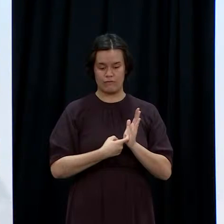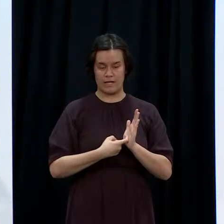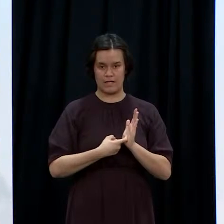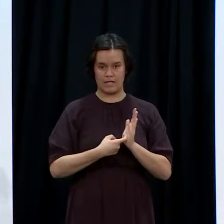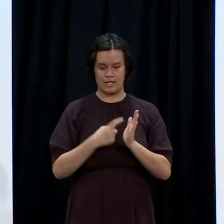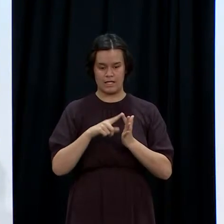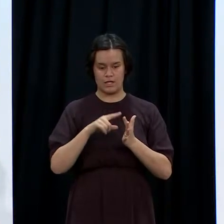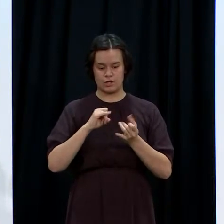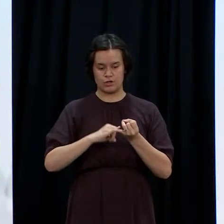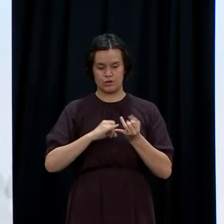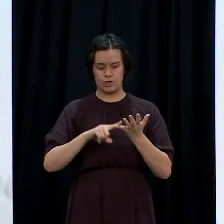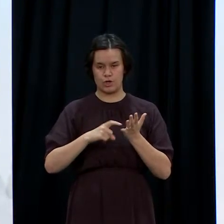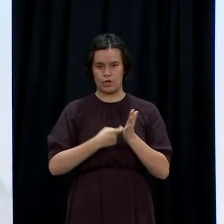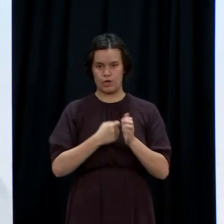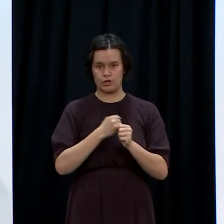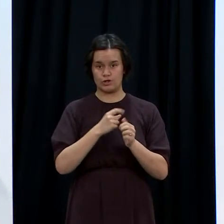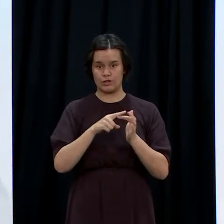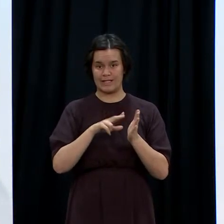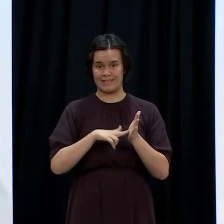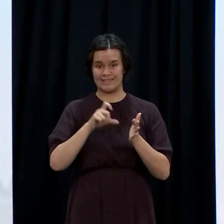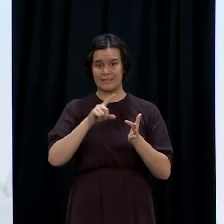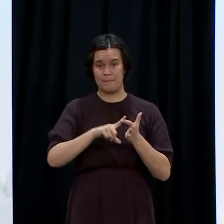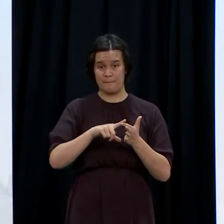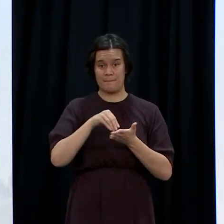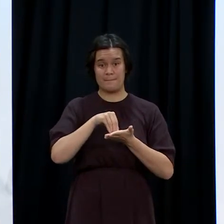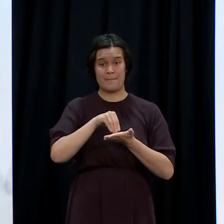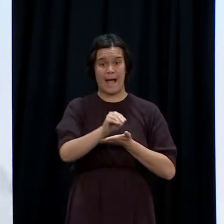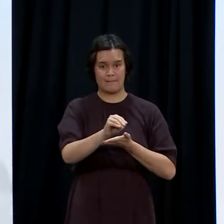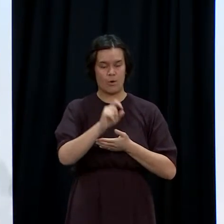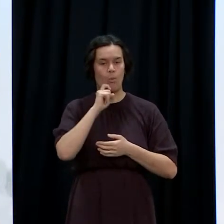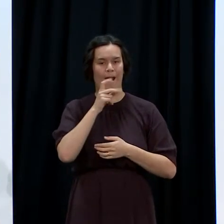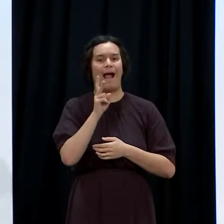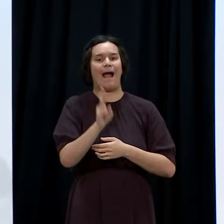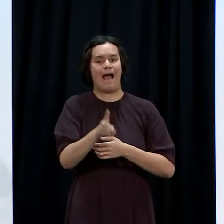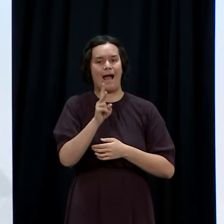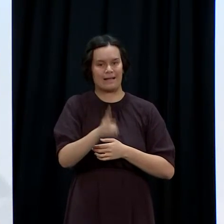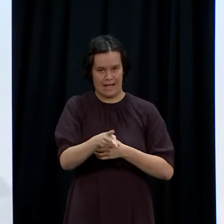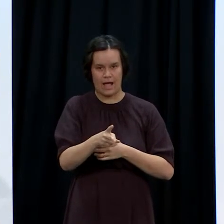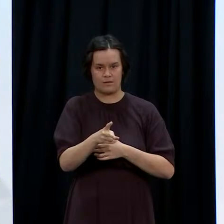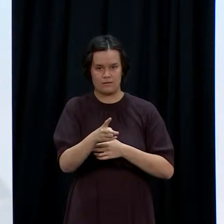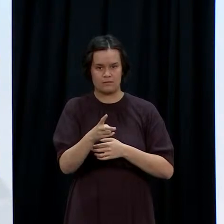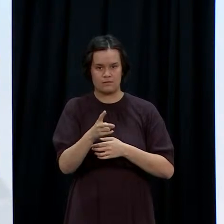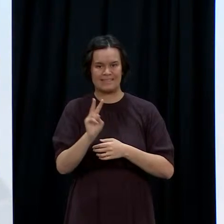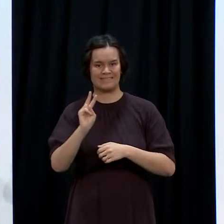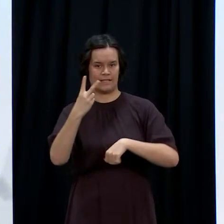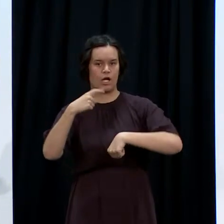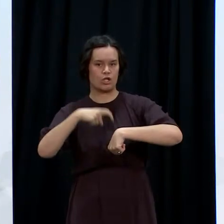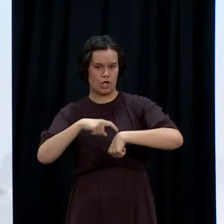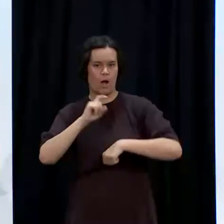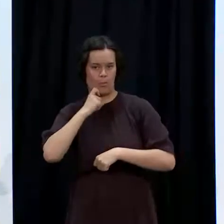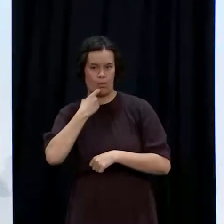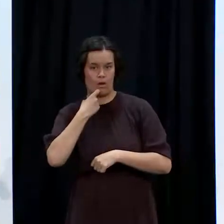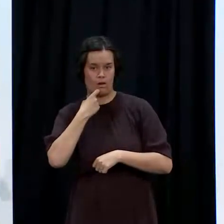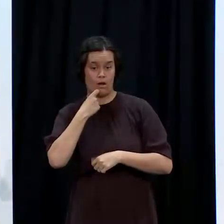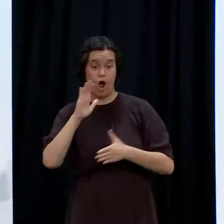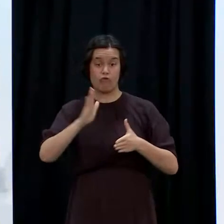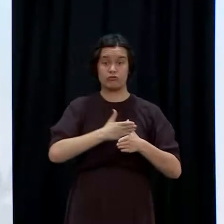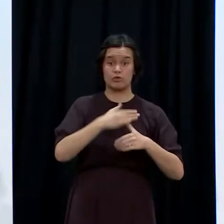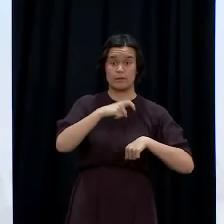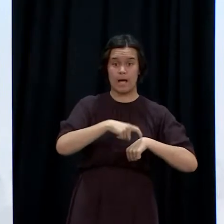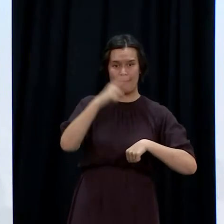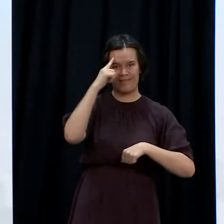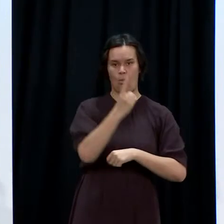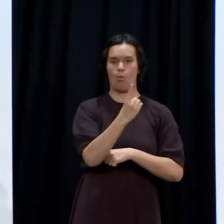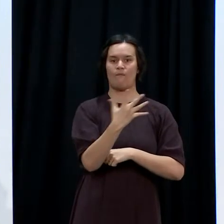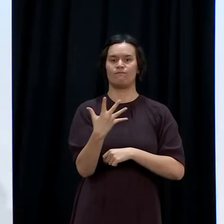Payment. This is a new payment, as the Resurgent Support Payment was originally seen as a one-off initiative, but it is clear that